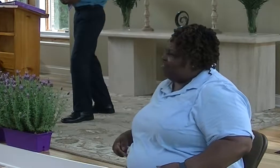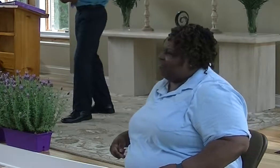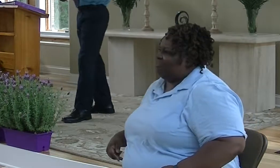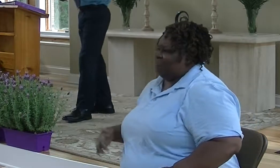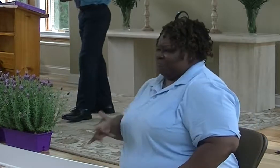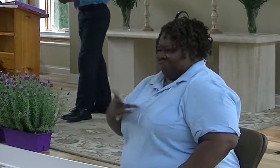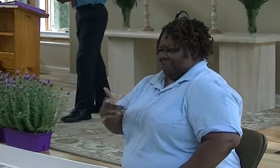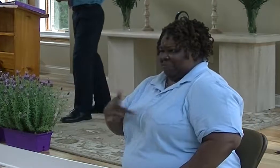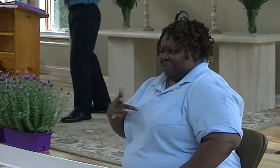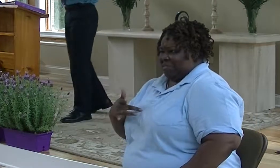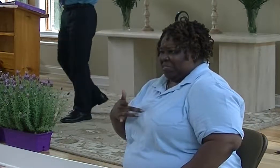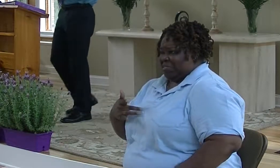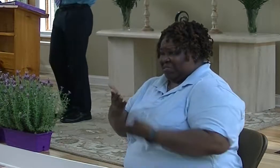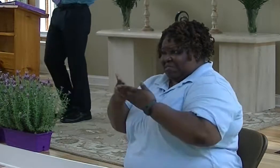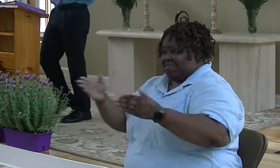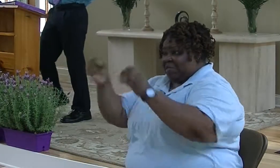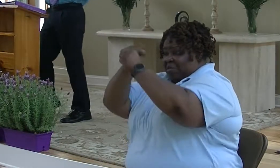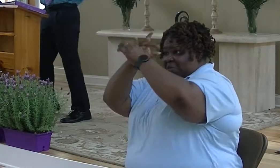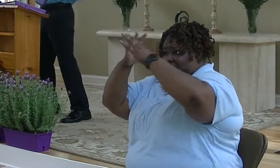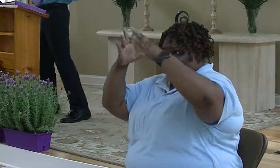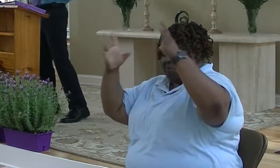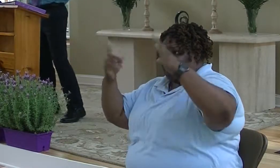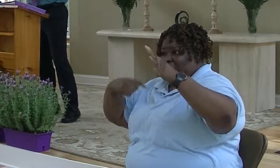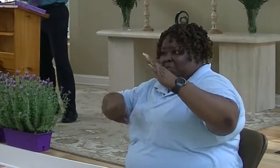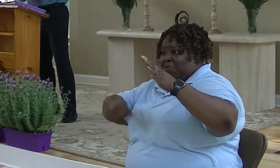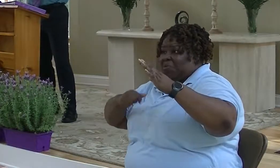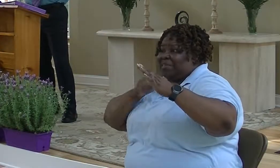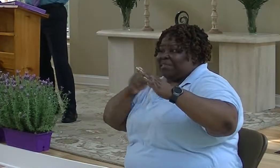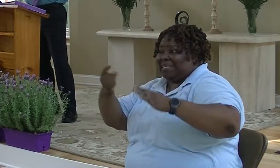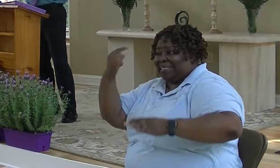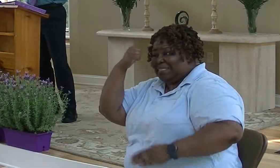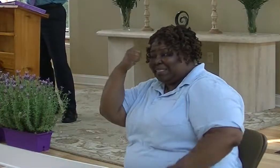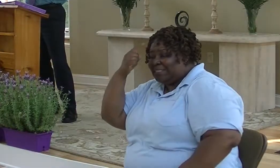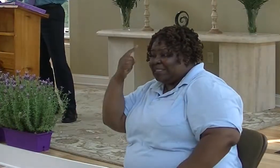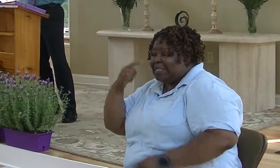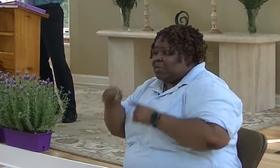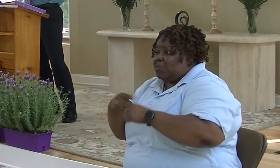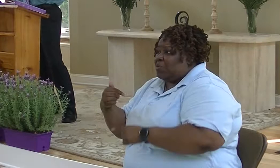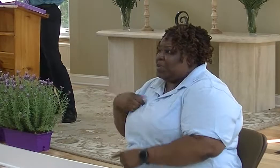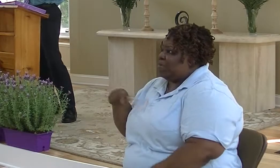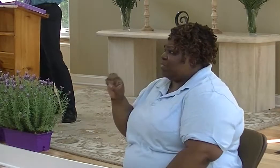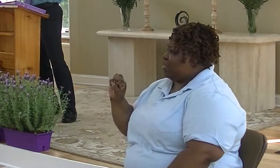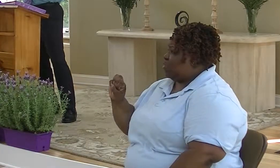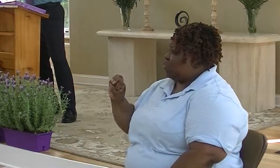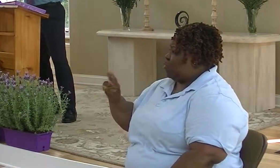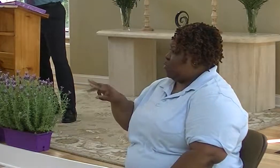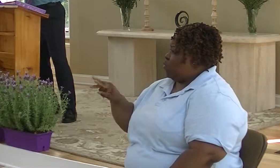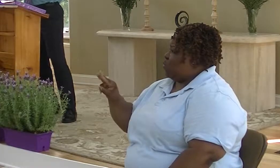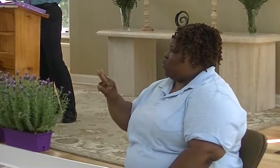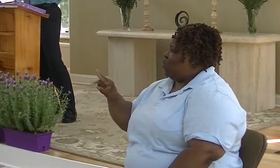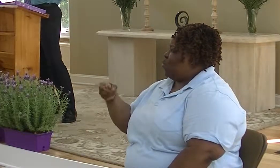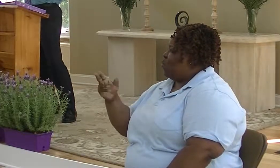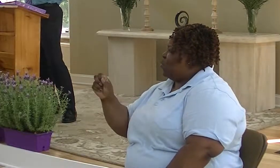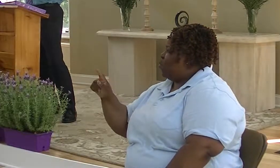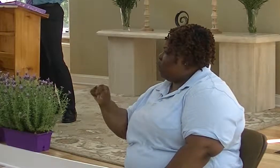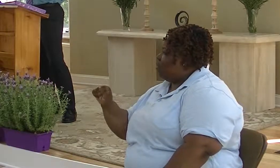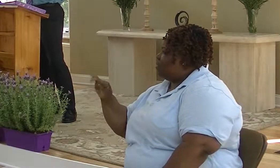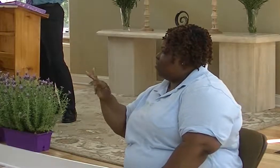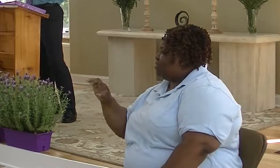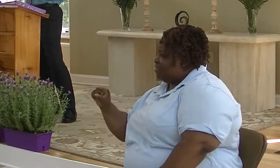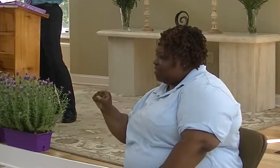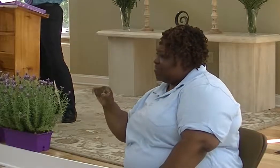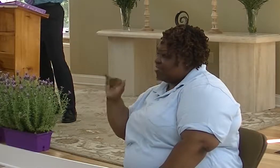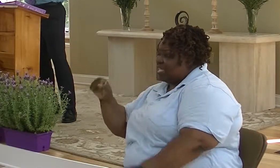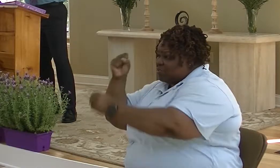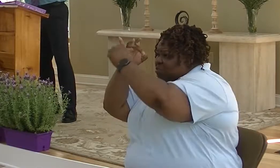you imagine. Do we not think that when we have a what if and worry, that's imagination.